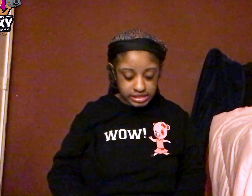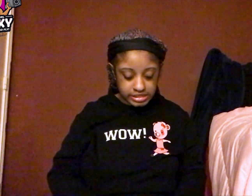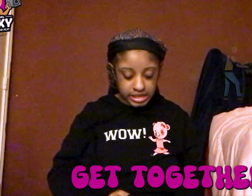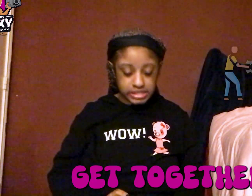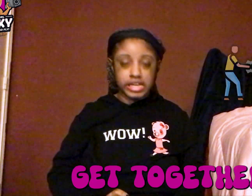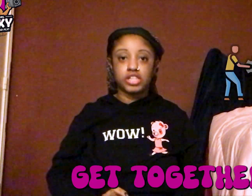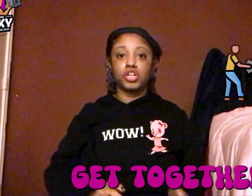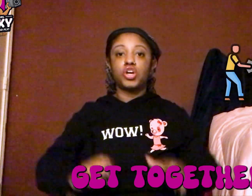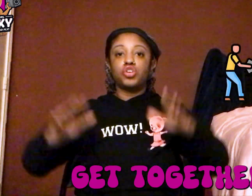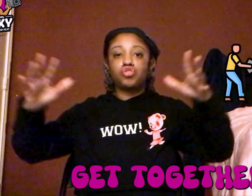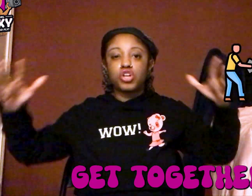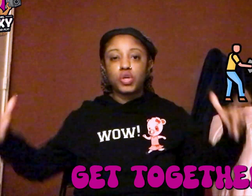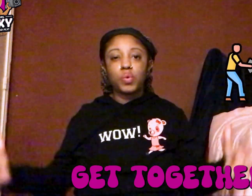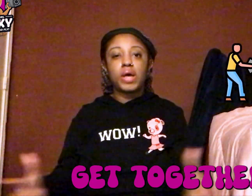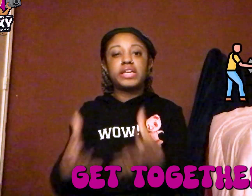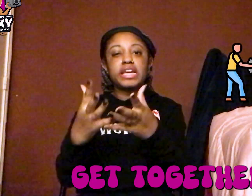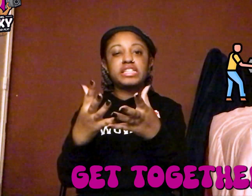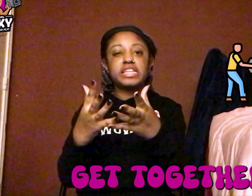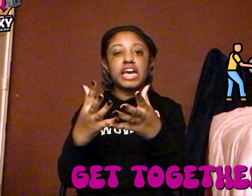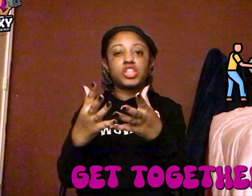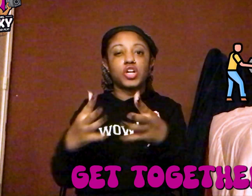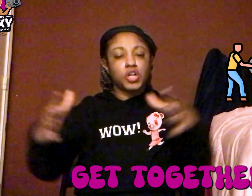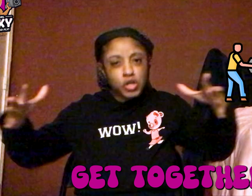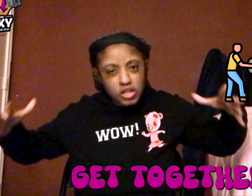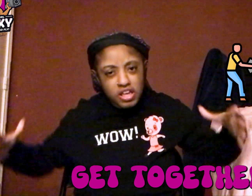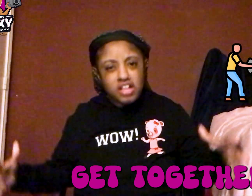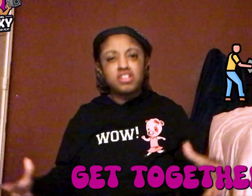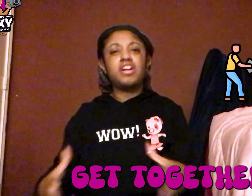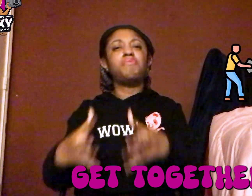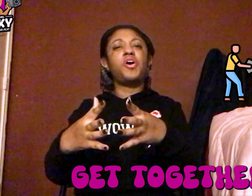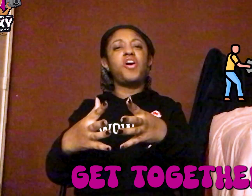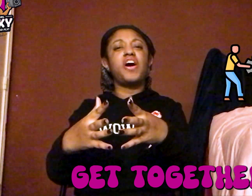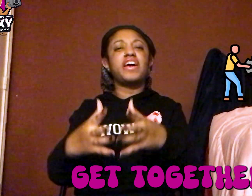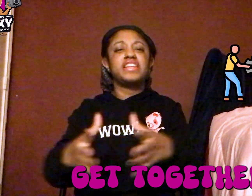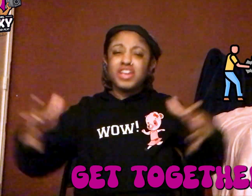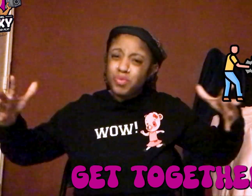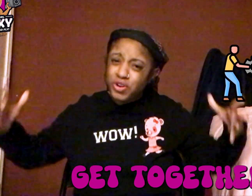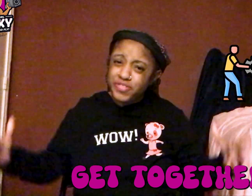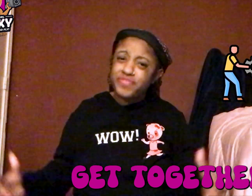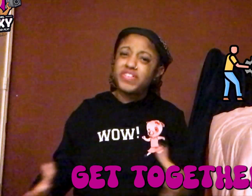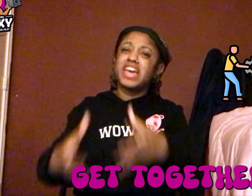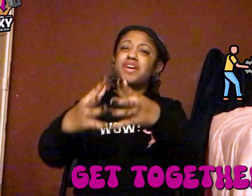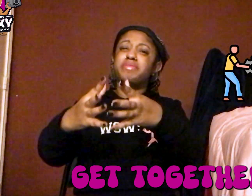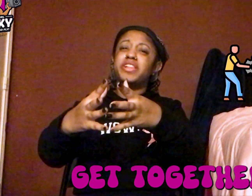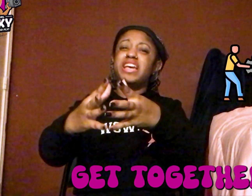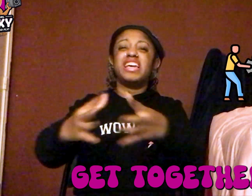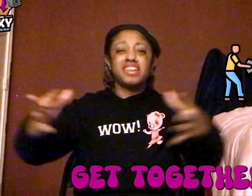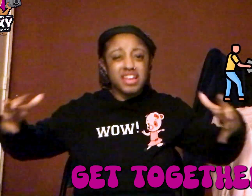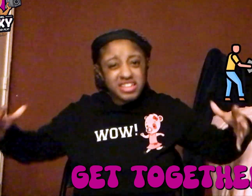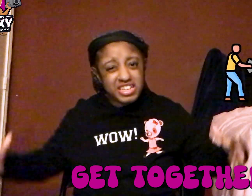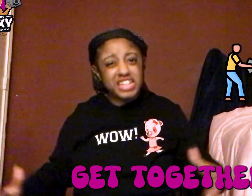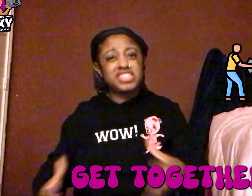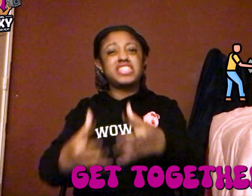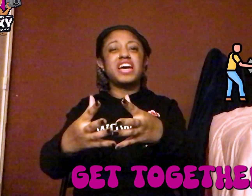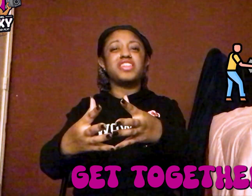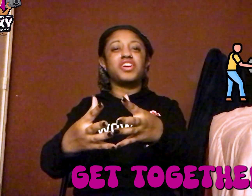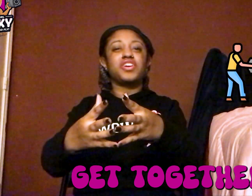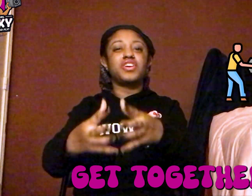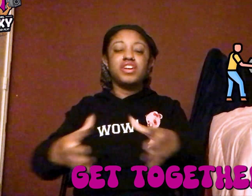get together. So you get together. Come on. We're family. Get together.